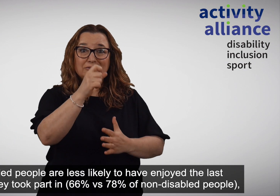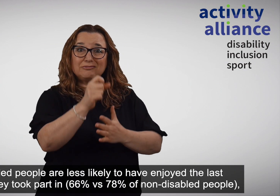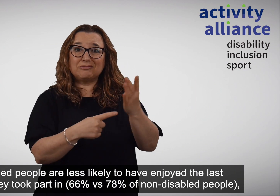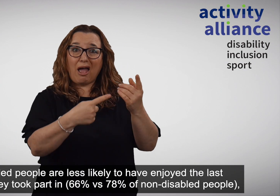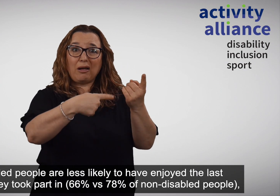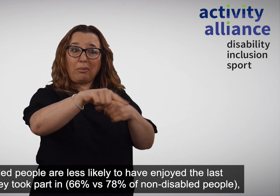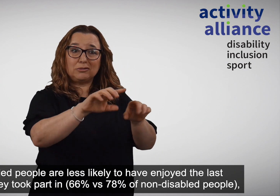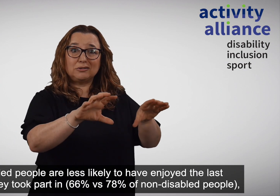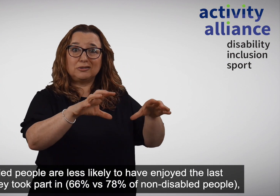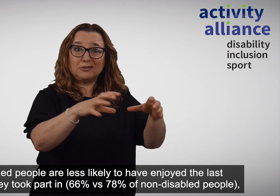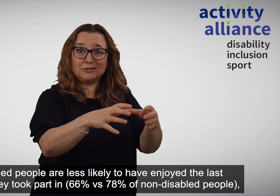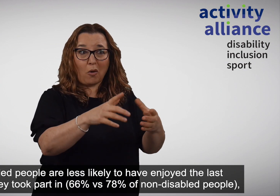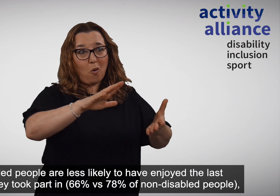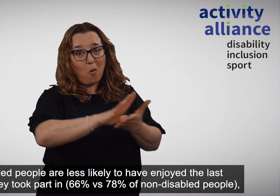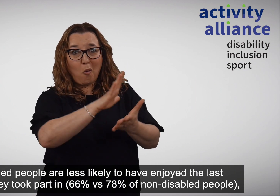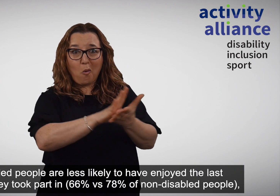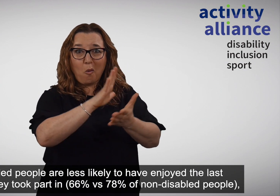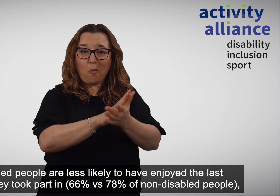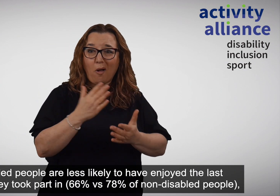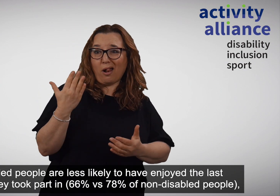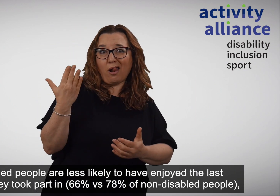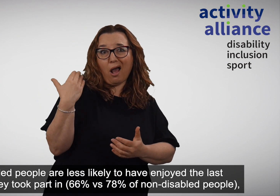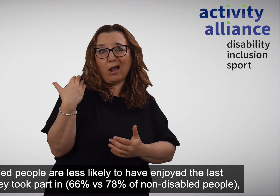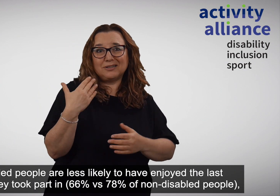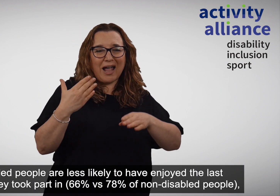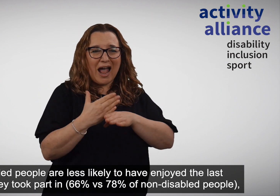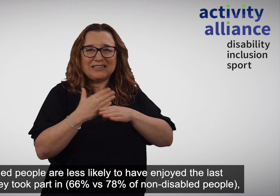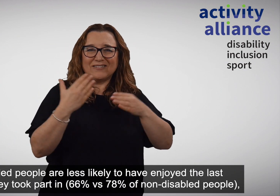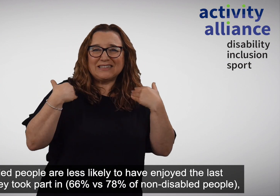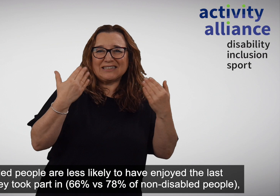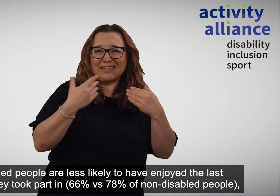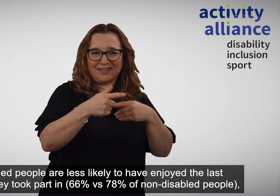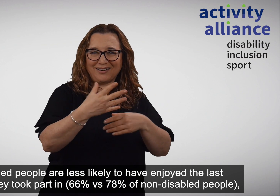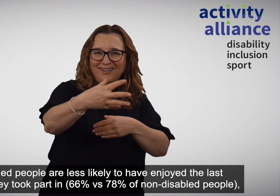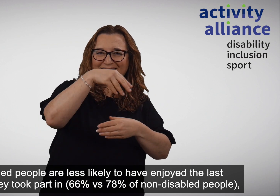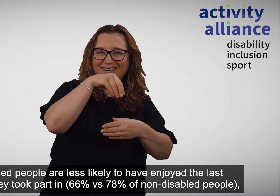Disabled people are less likely to have enjoyed the last activity they took part in.